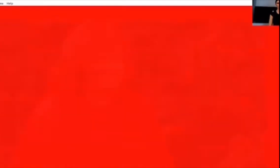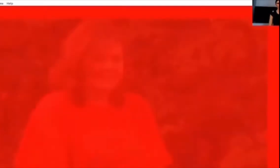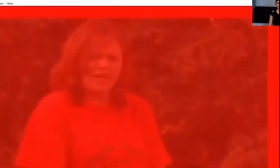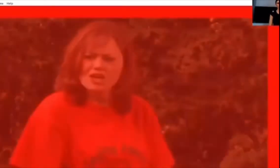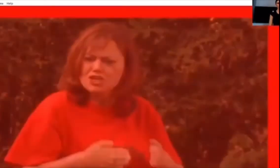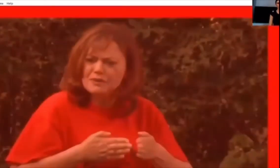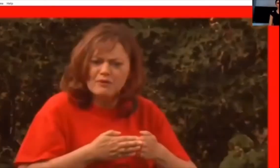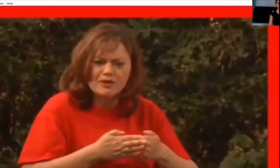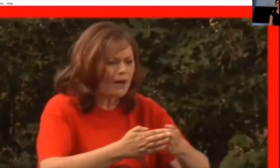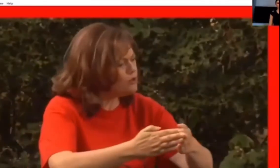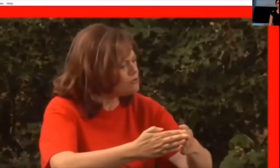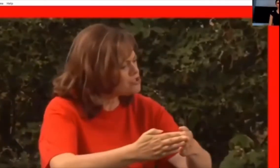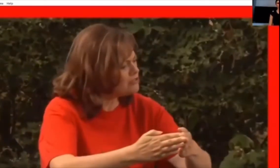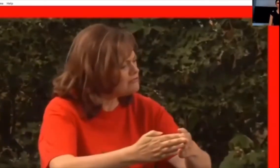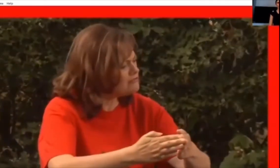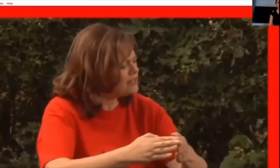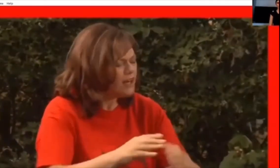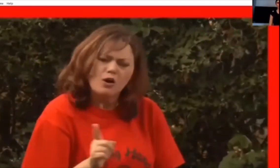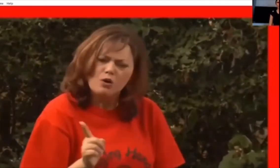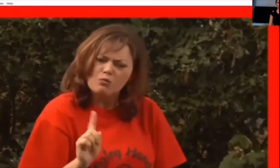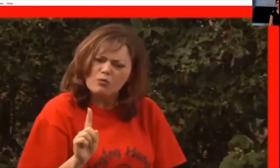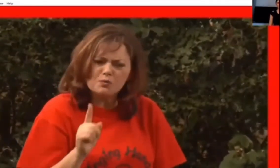Shall we go on a boat? What will we see?